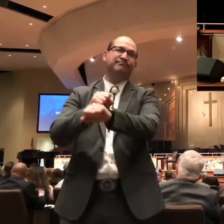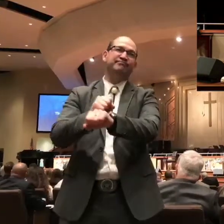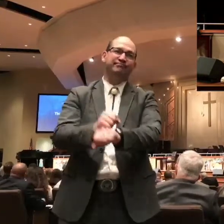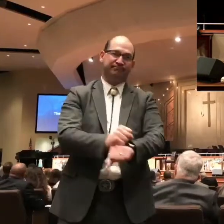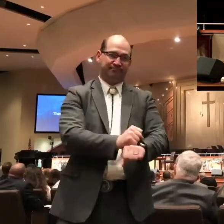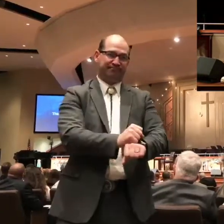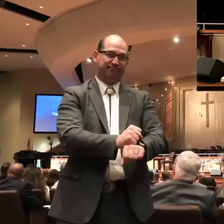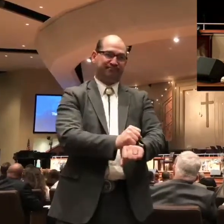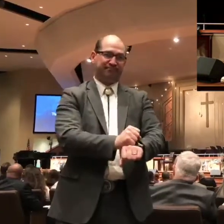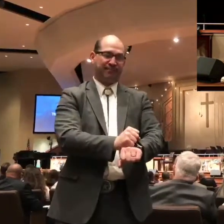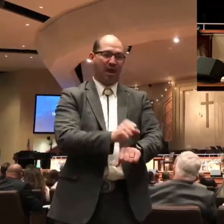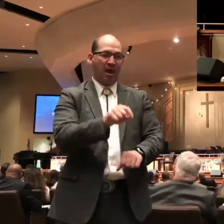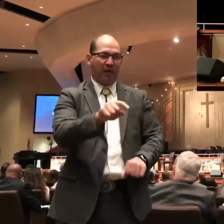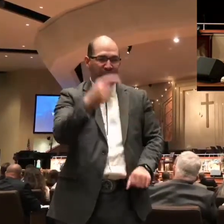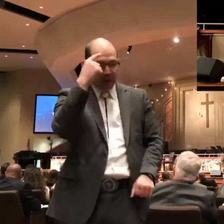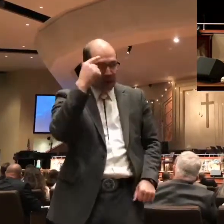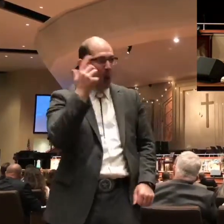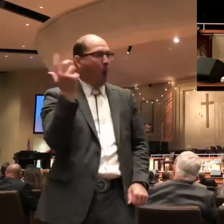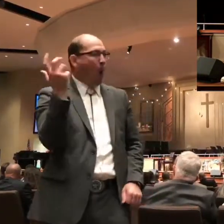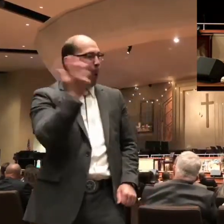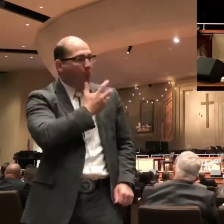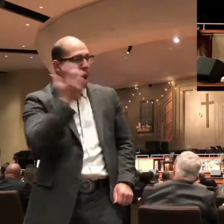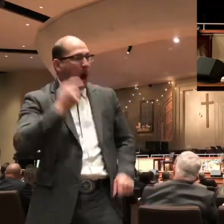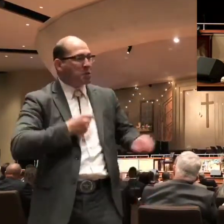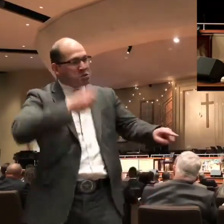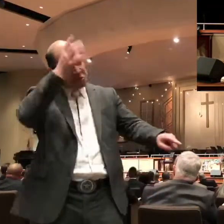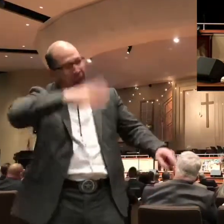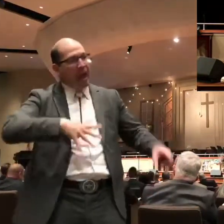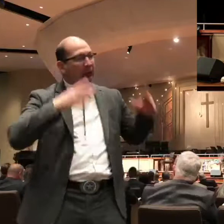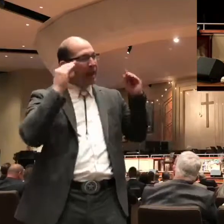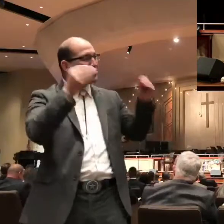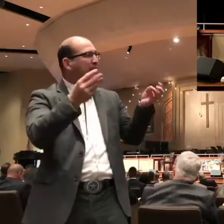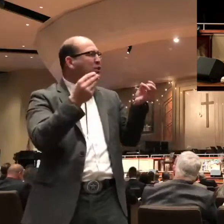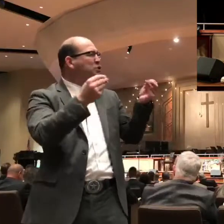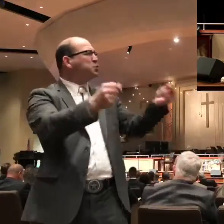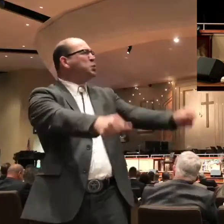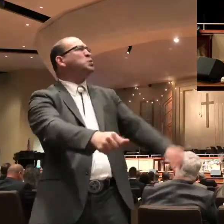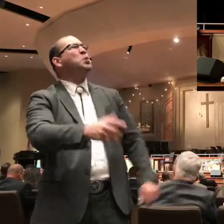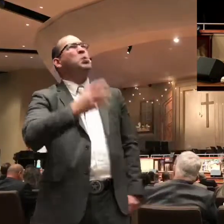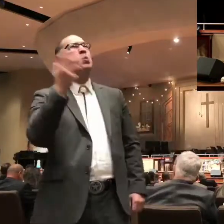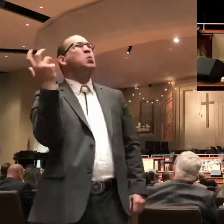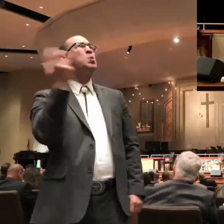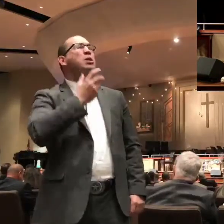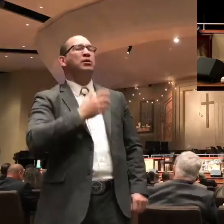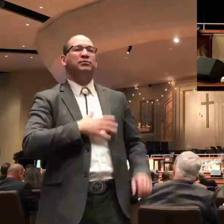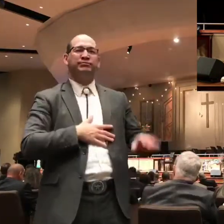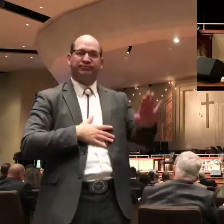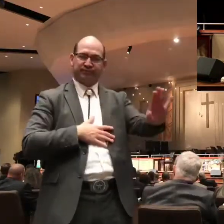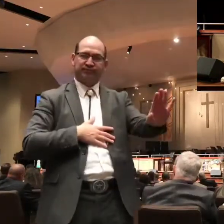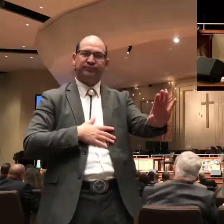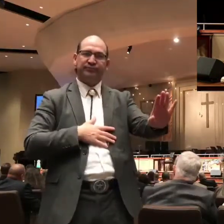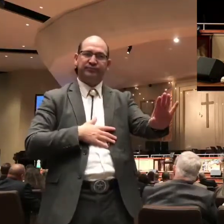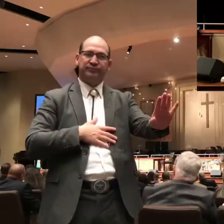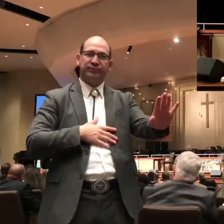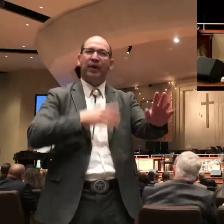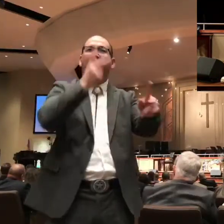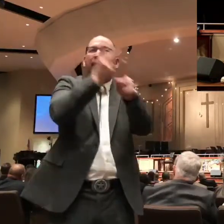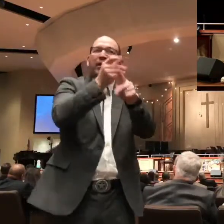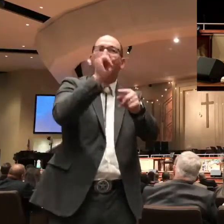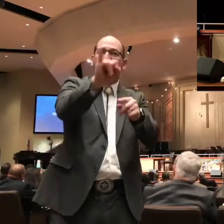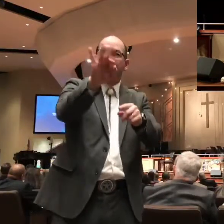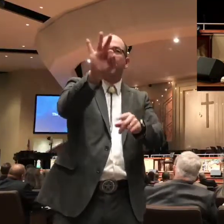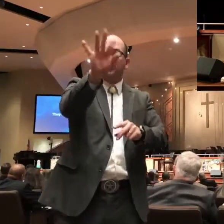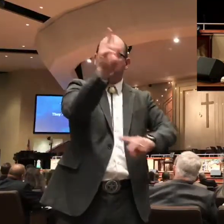enamored by these false teachers. Proverbs 29:5 says, a man that flattereth his neighbor spreadeth a net for his feet. In